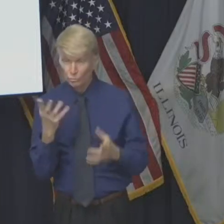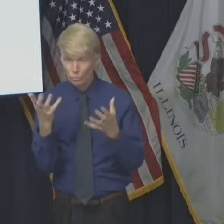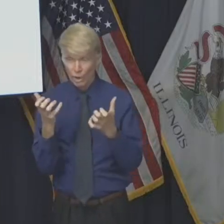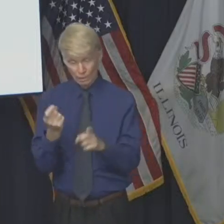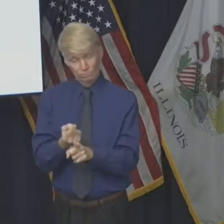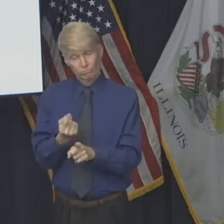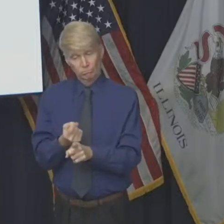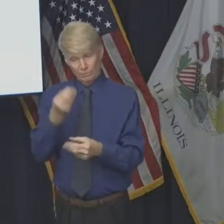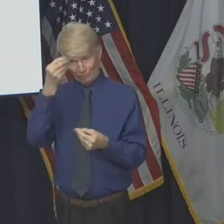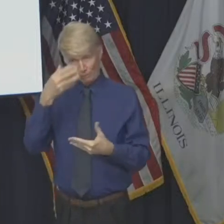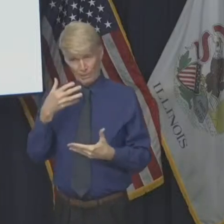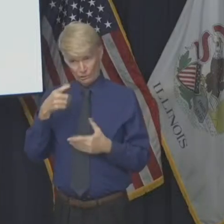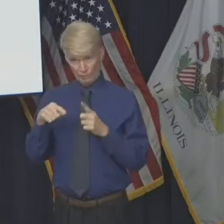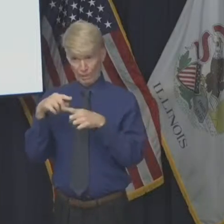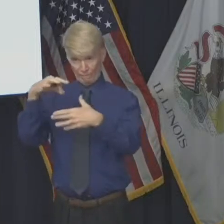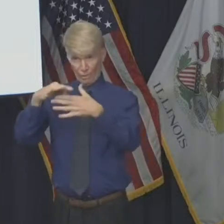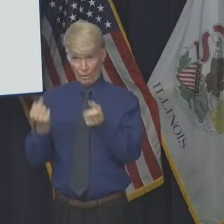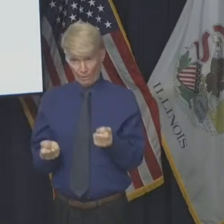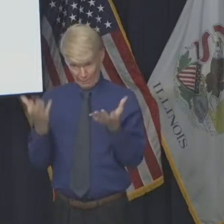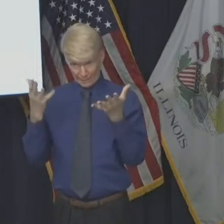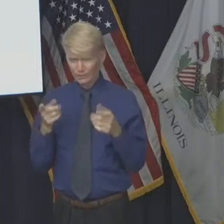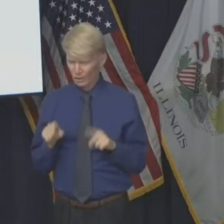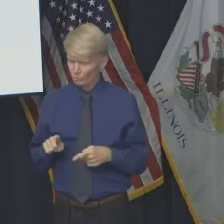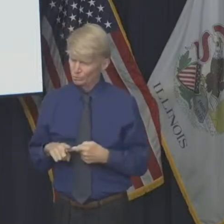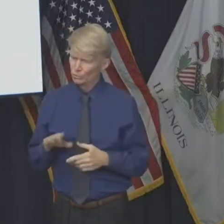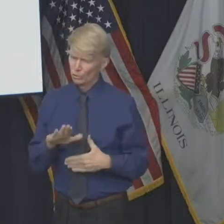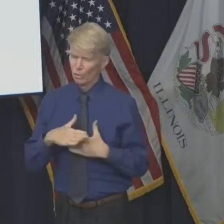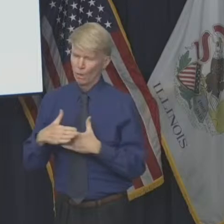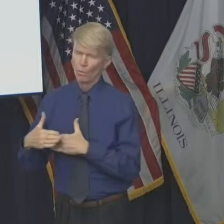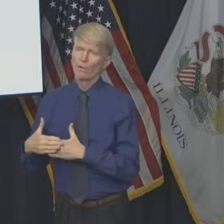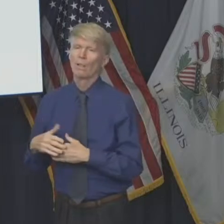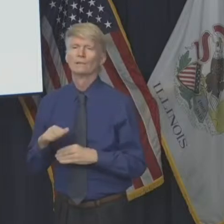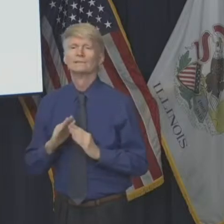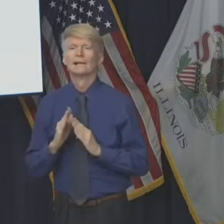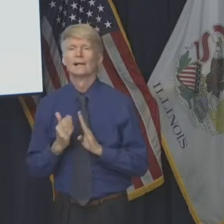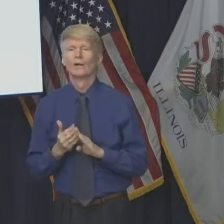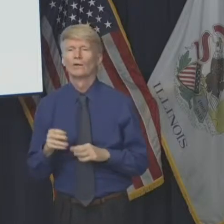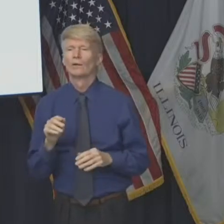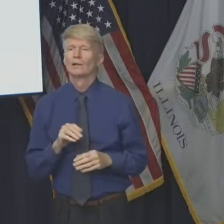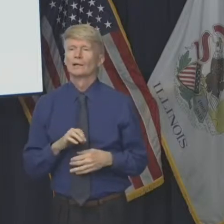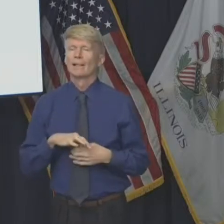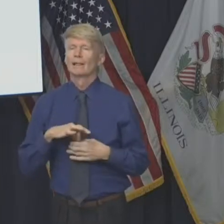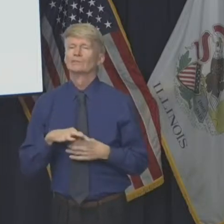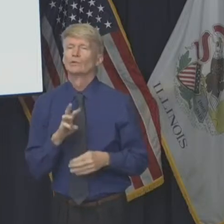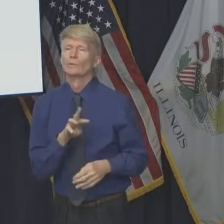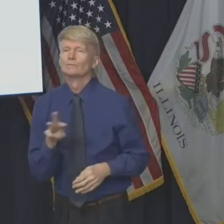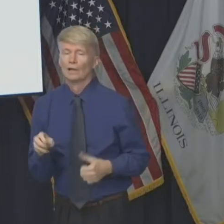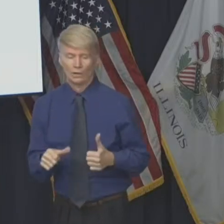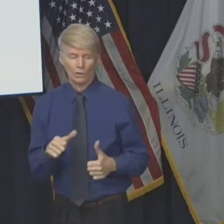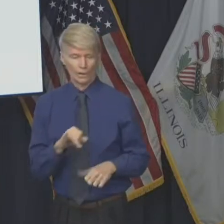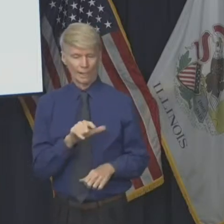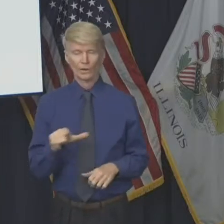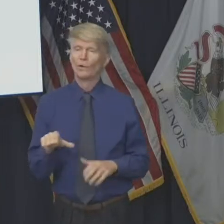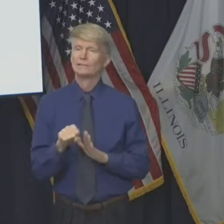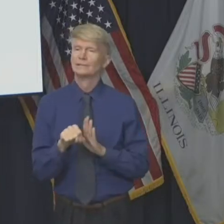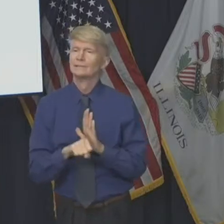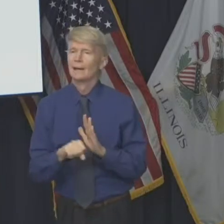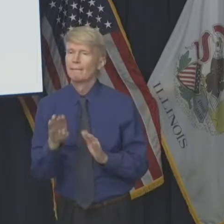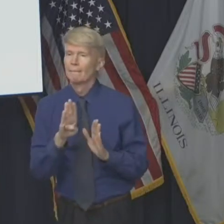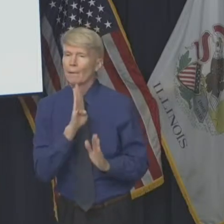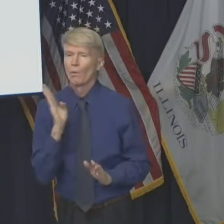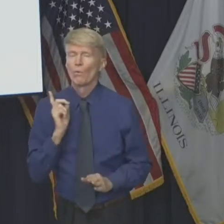the vote count, go to your local election authority's website, to the Illinois State Board of Elections